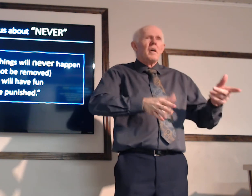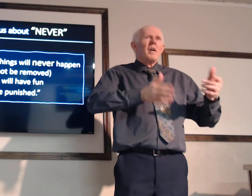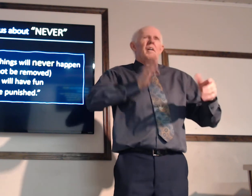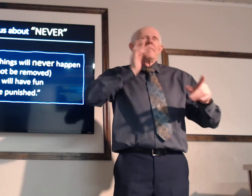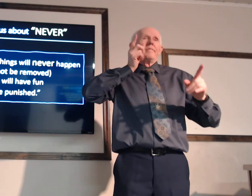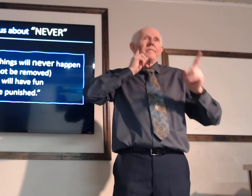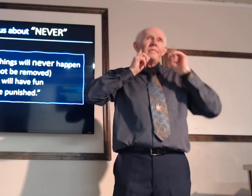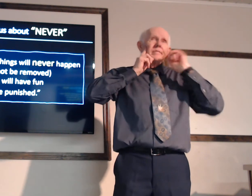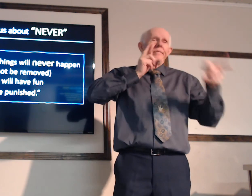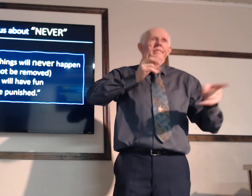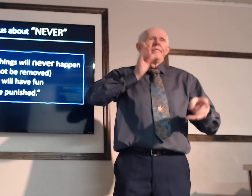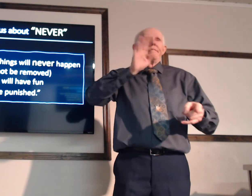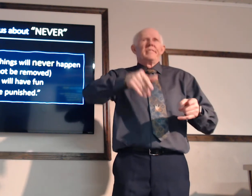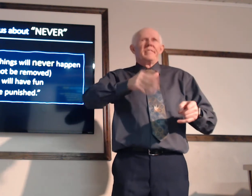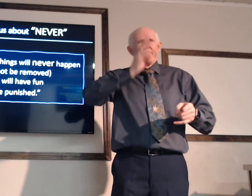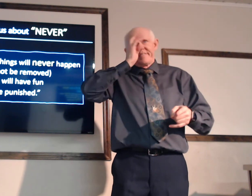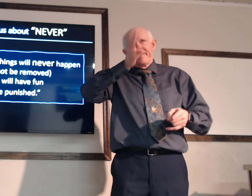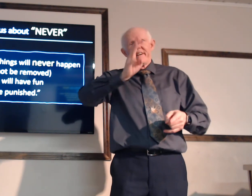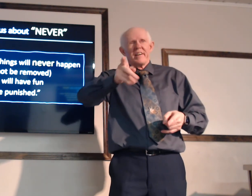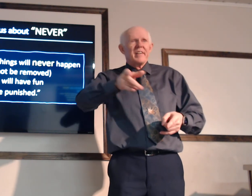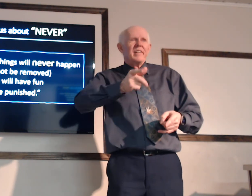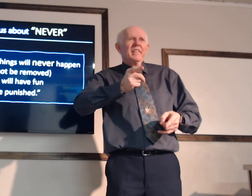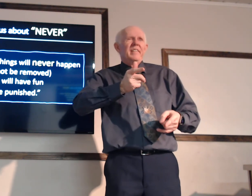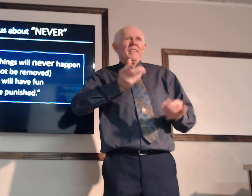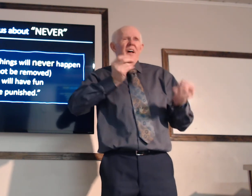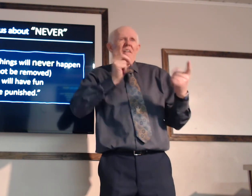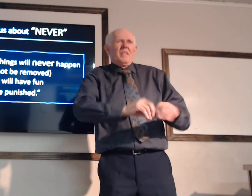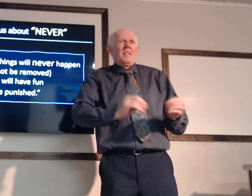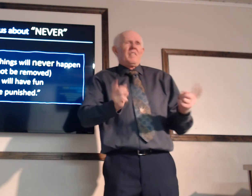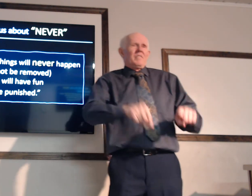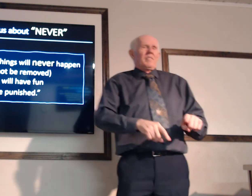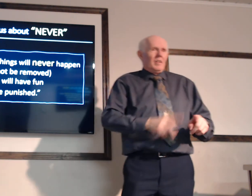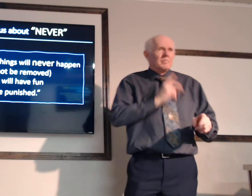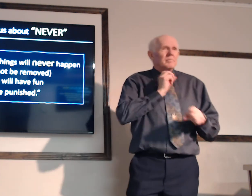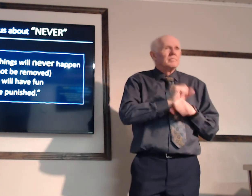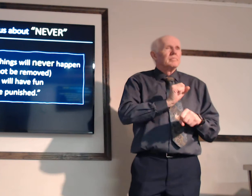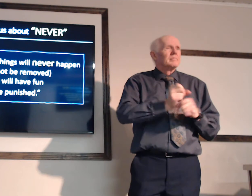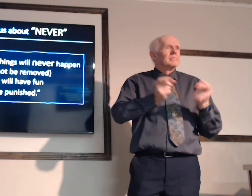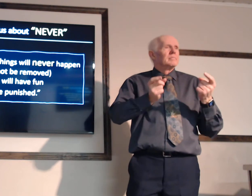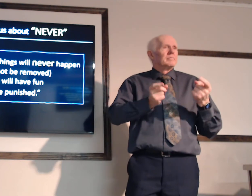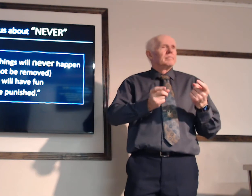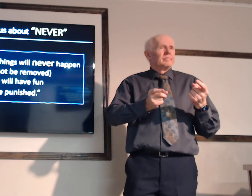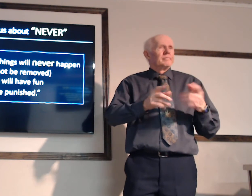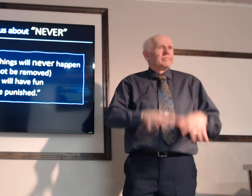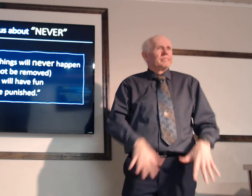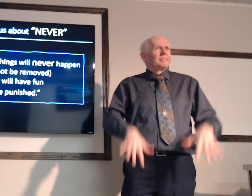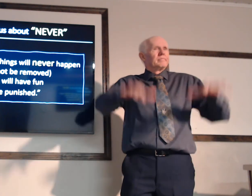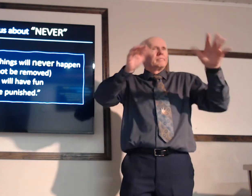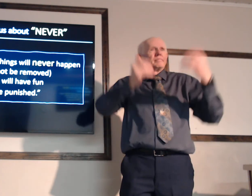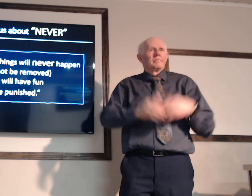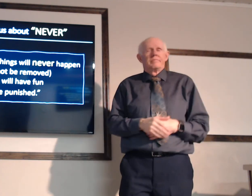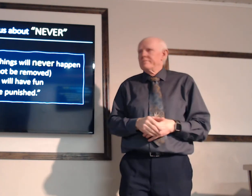to them, but they didn't listen. And it happened. It flooded.